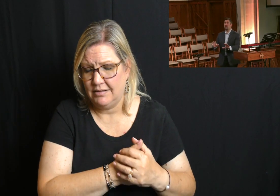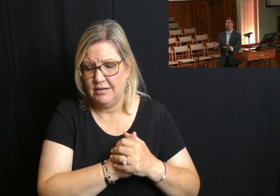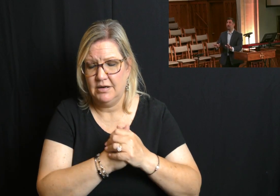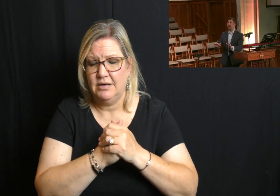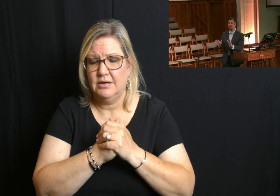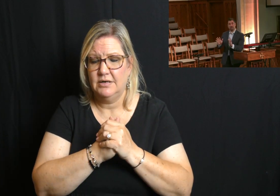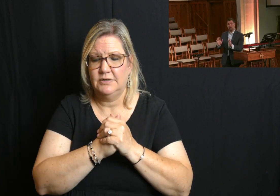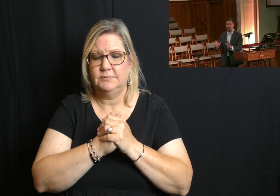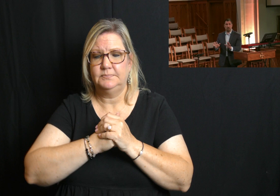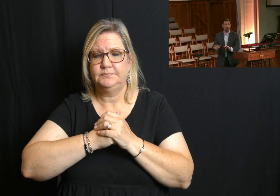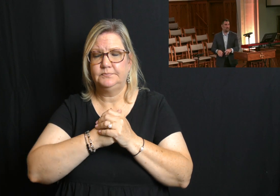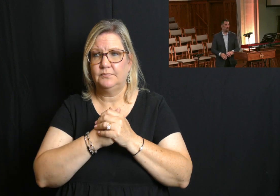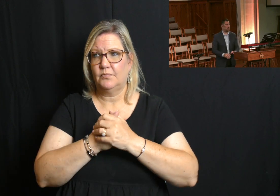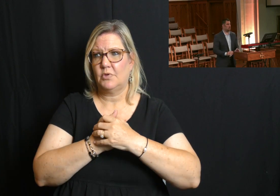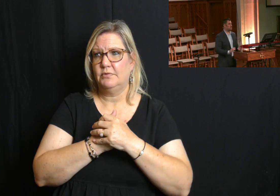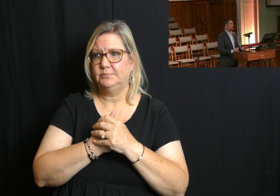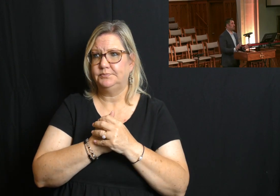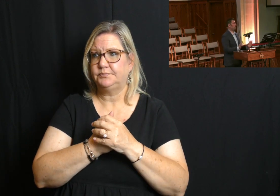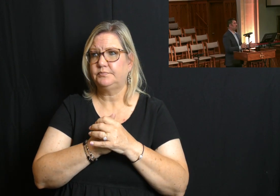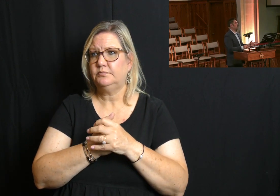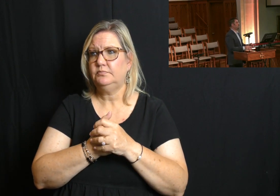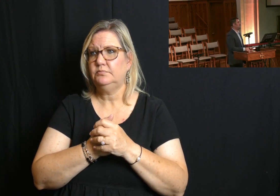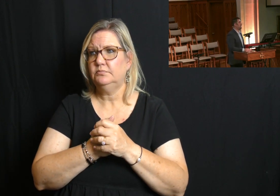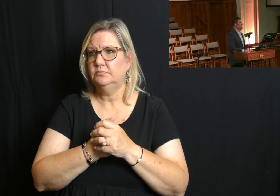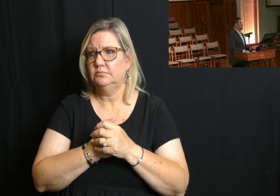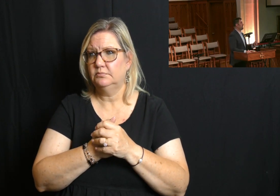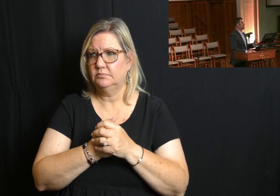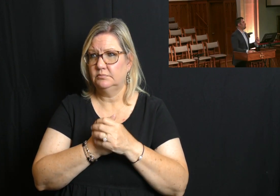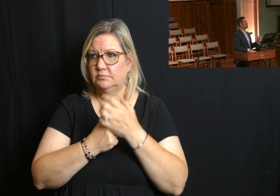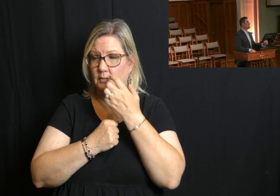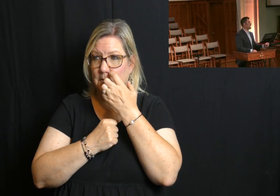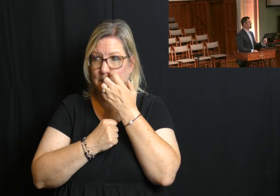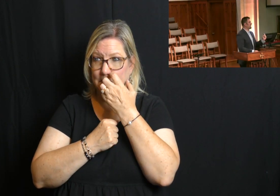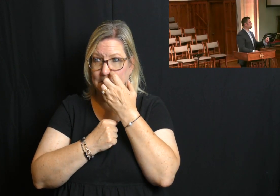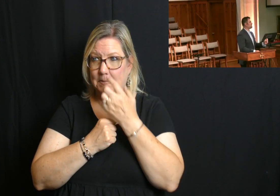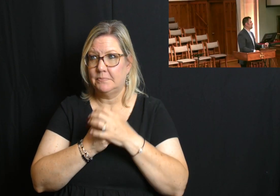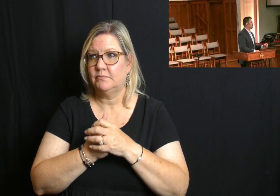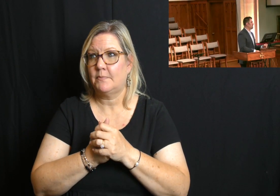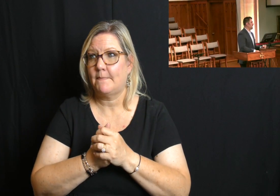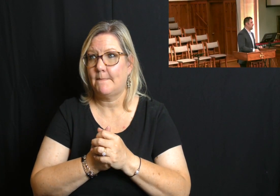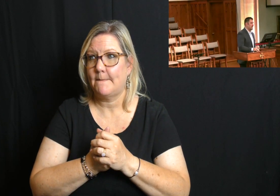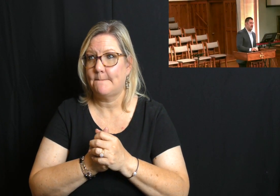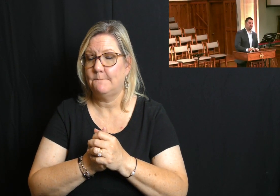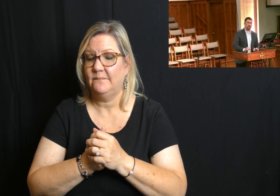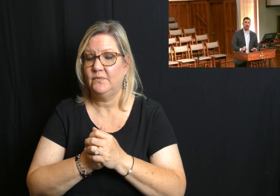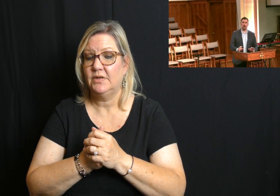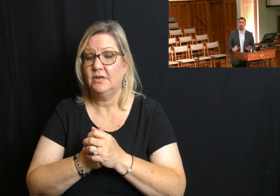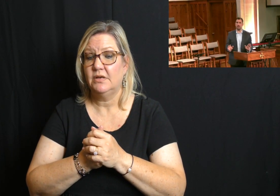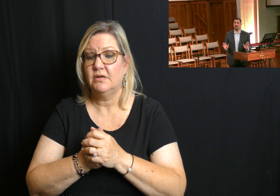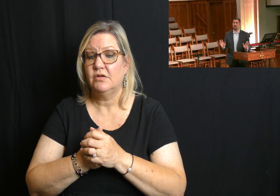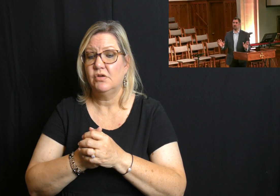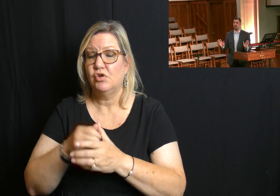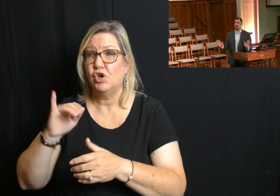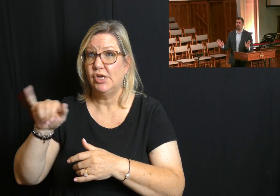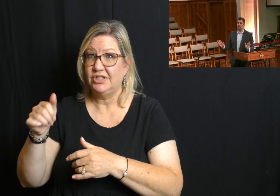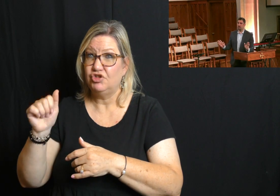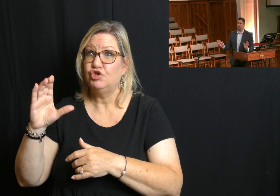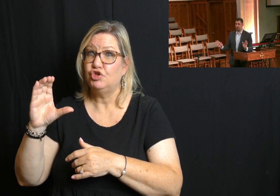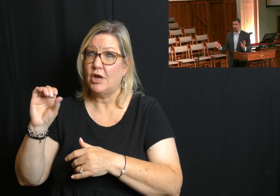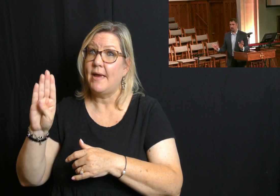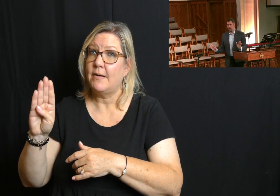He was being blessed. Nonetheless, he was living in a foreign land, but he was blessed every step of the way. Every time that